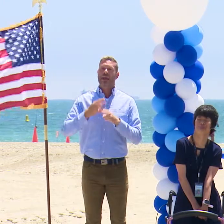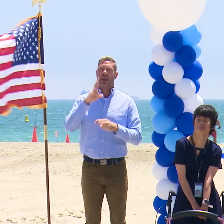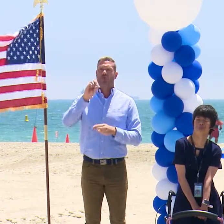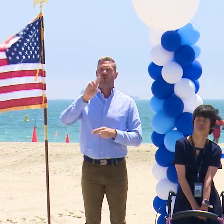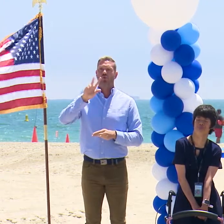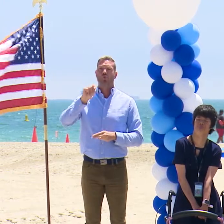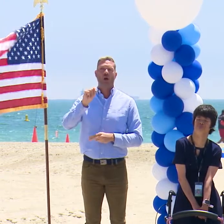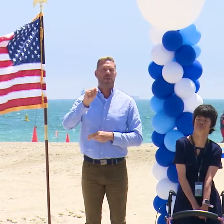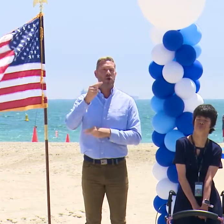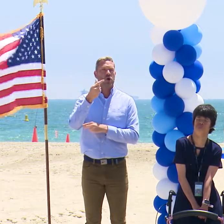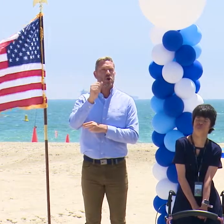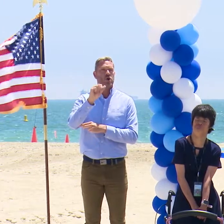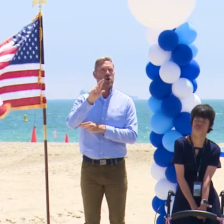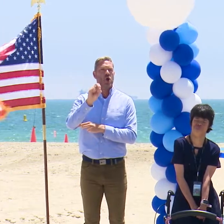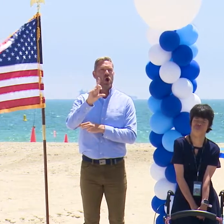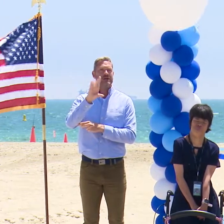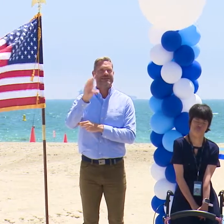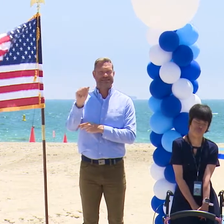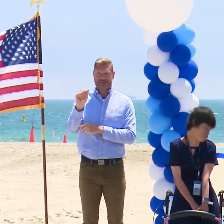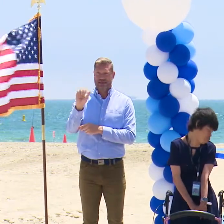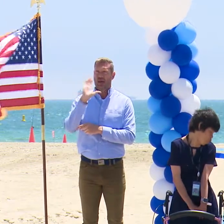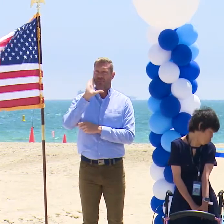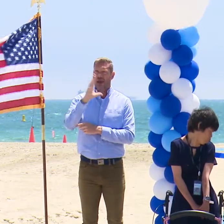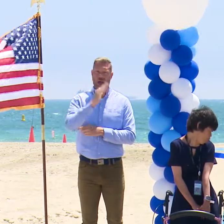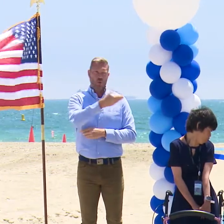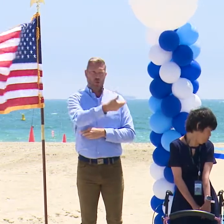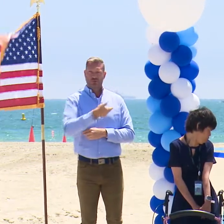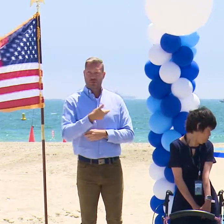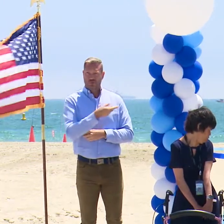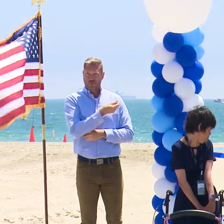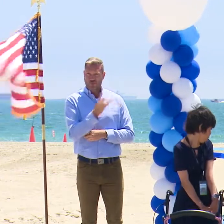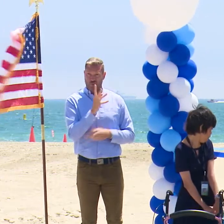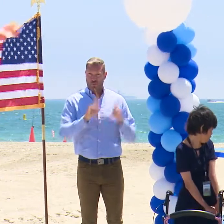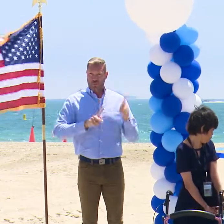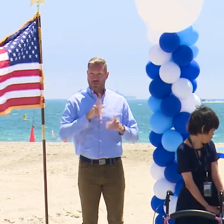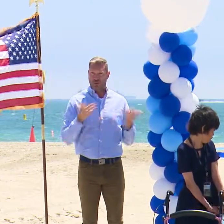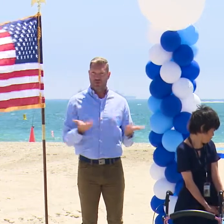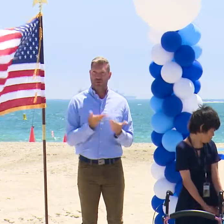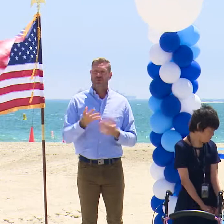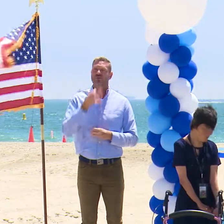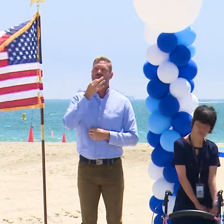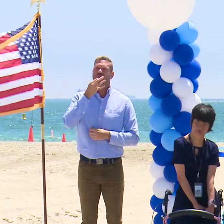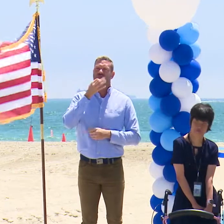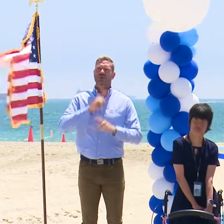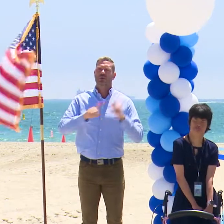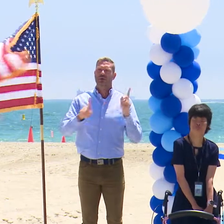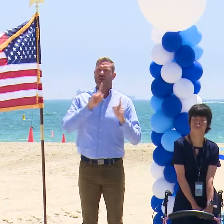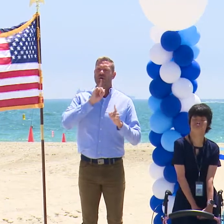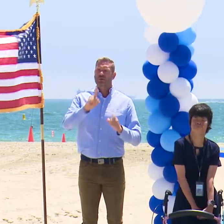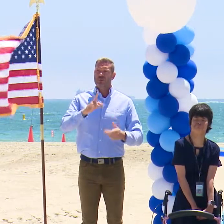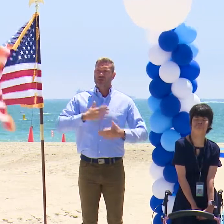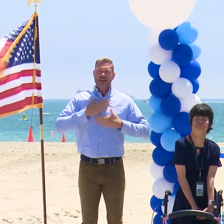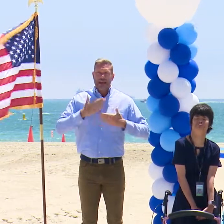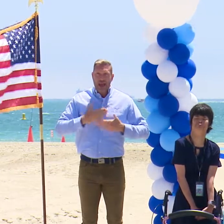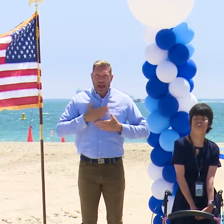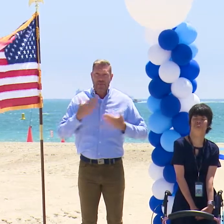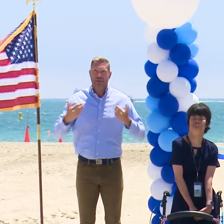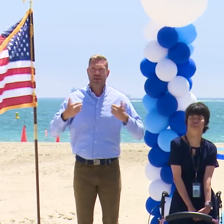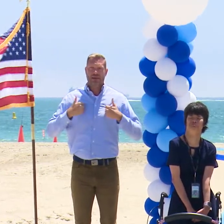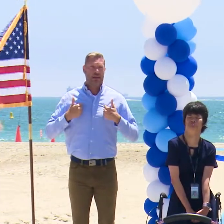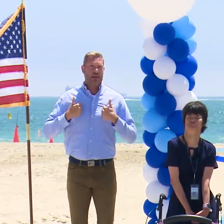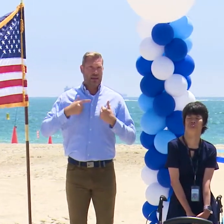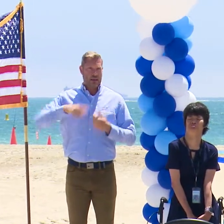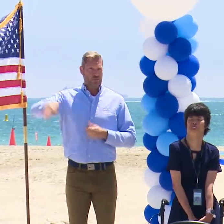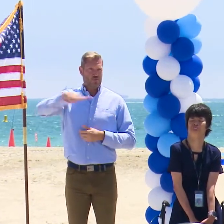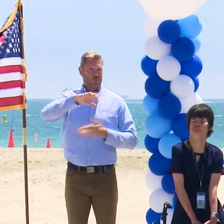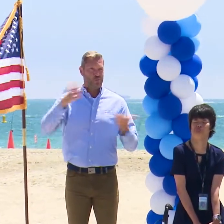Long Beach, and I'm going to introduce a few folks here in just a couple minutes. But I'm very, very grateful to have all of you here. I want to